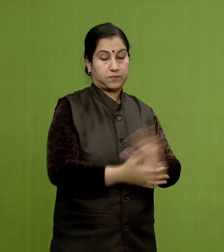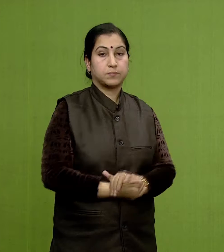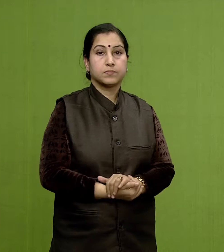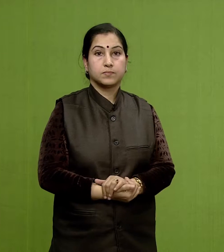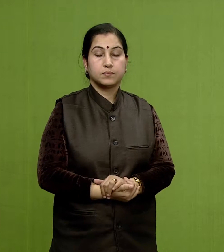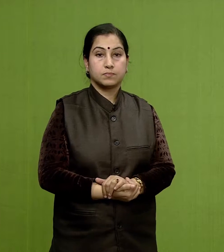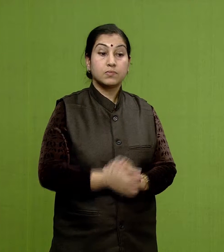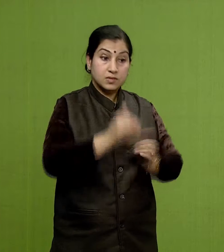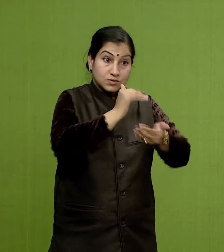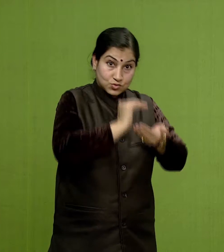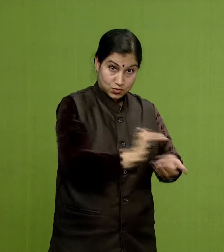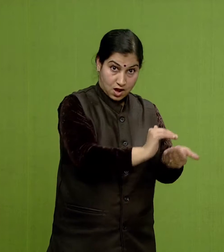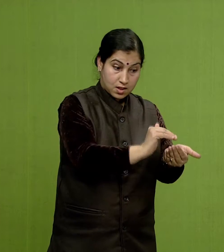The child's capabilities,